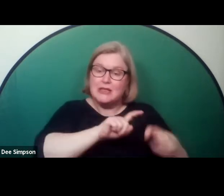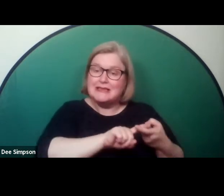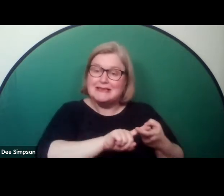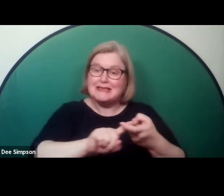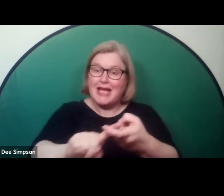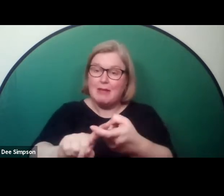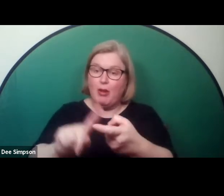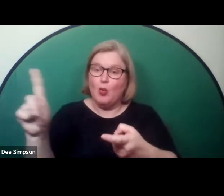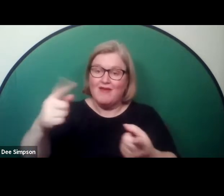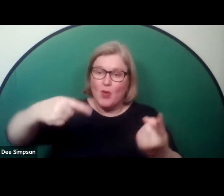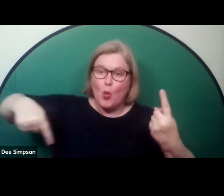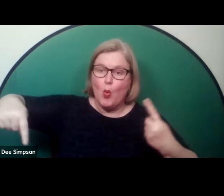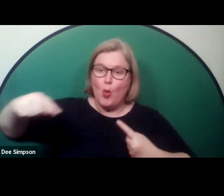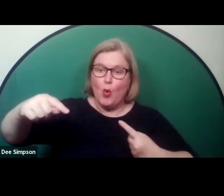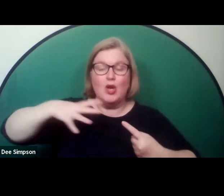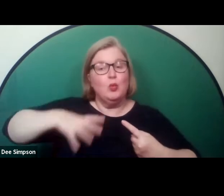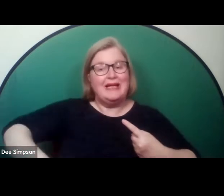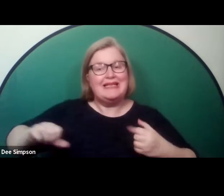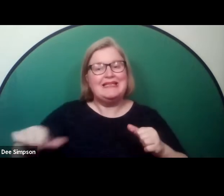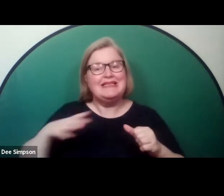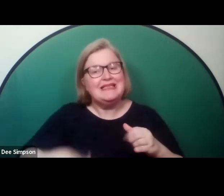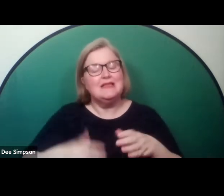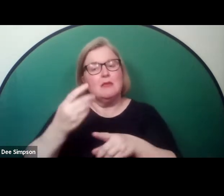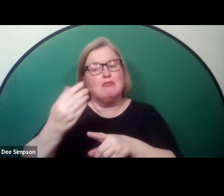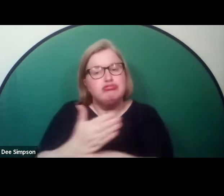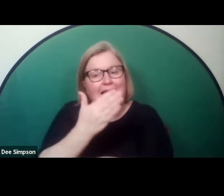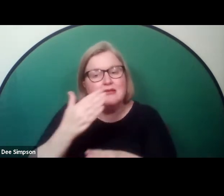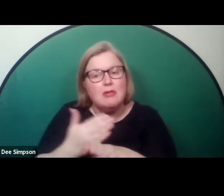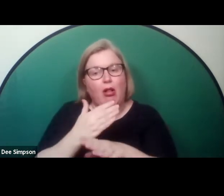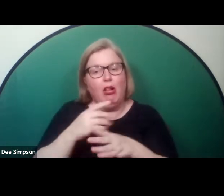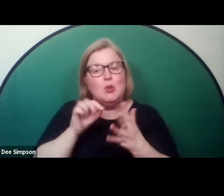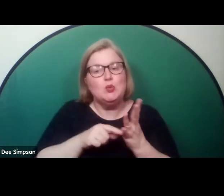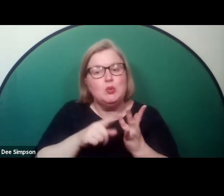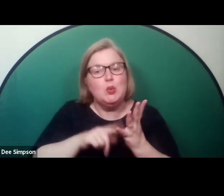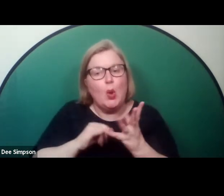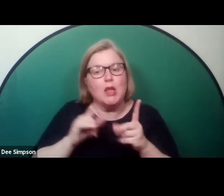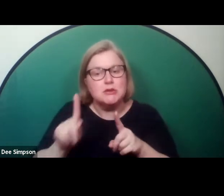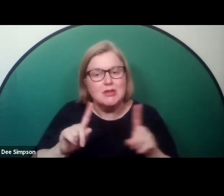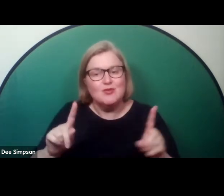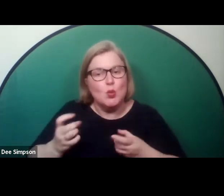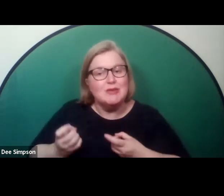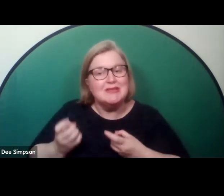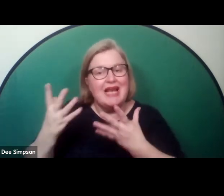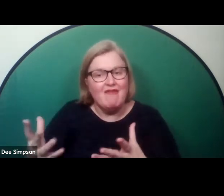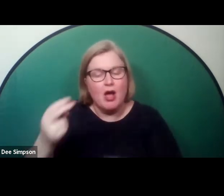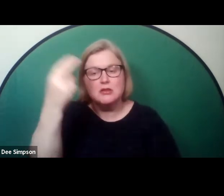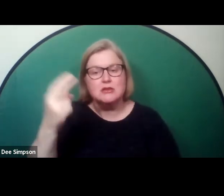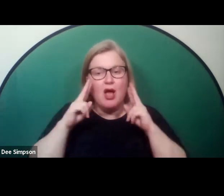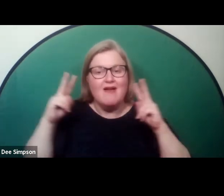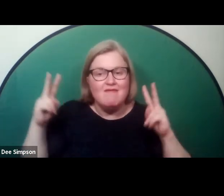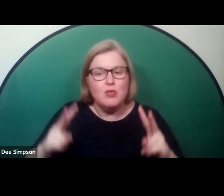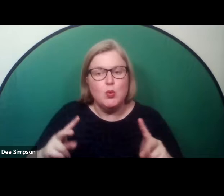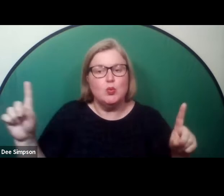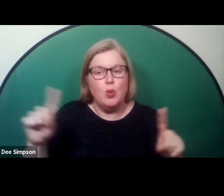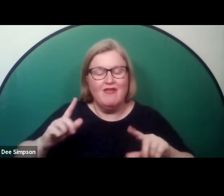But we really need practical tools to be able to deliver on this. Practical tools and design approaches that help us